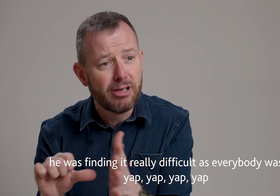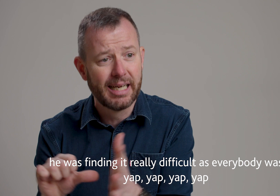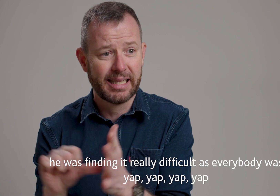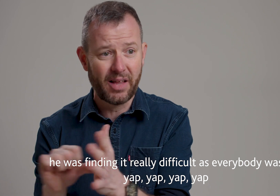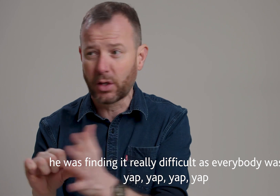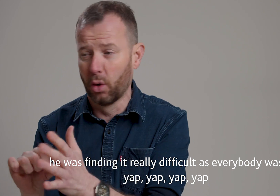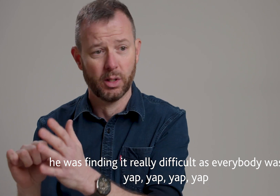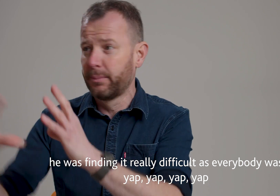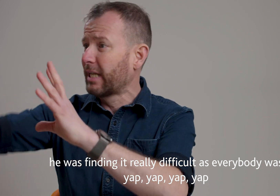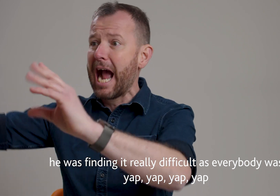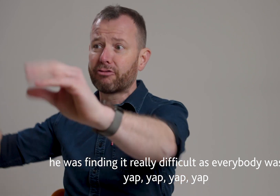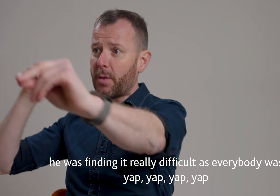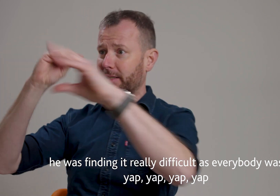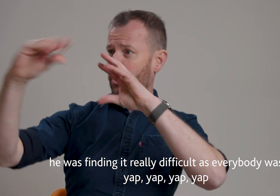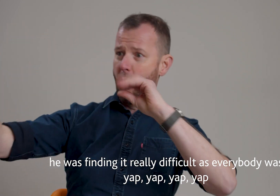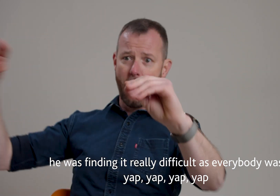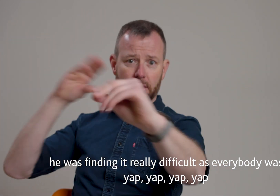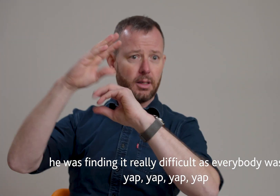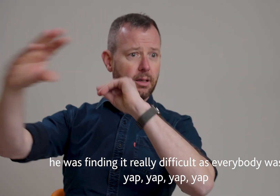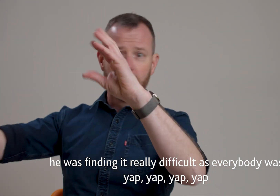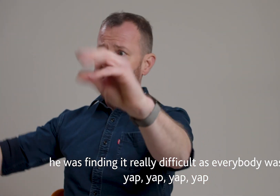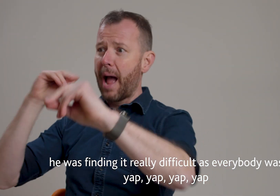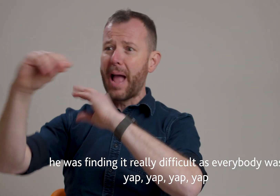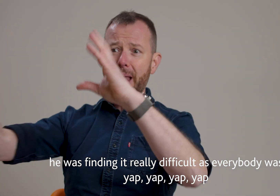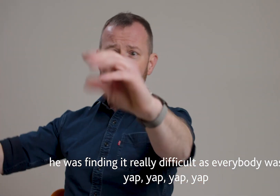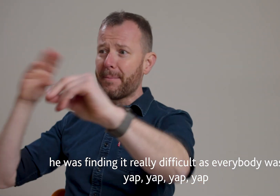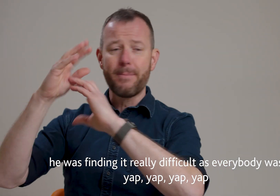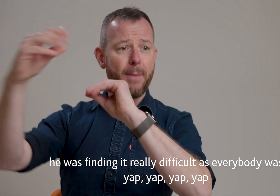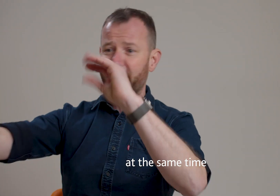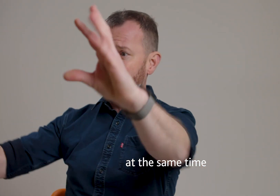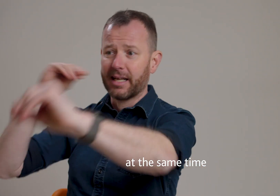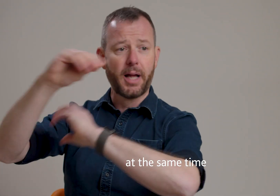really difficult to everybody what. Not the data.